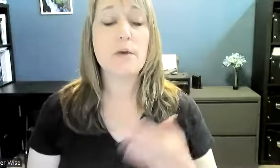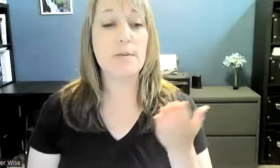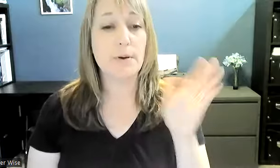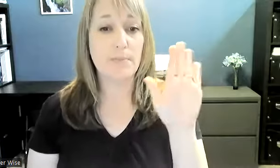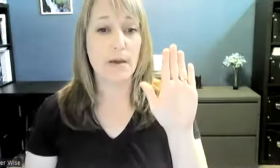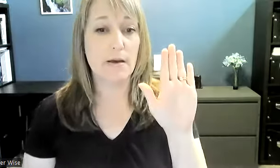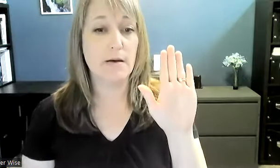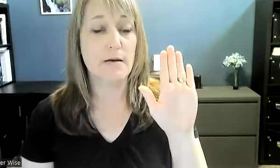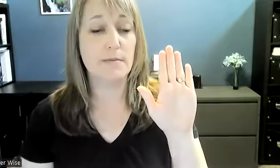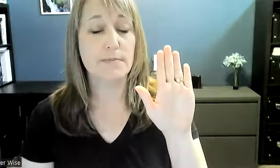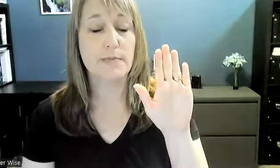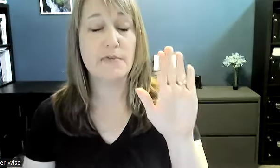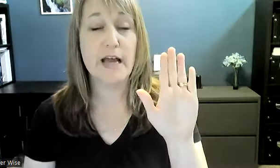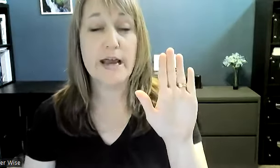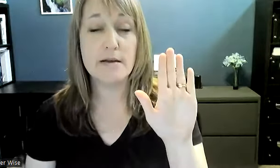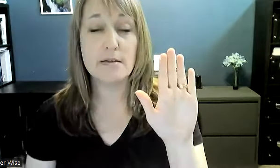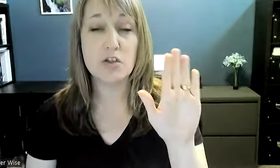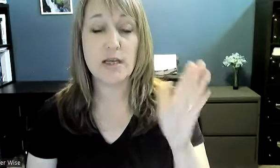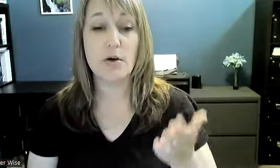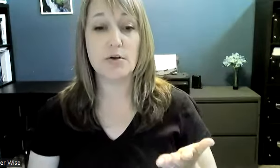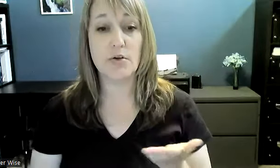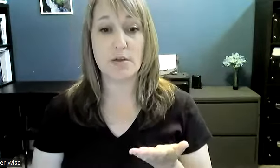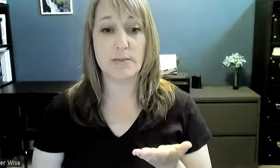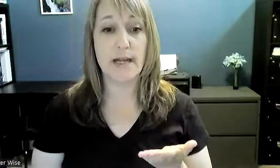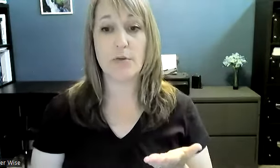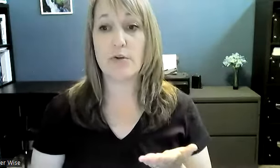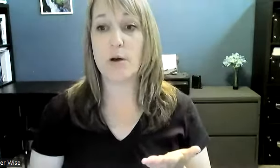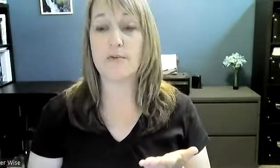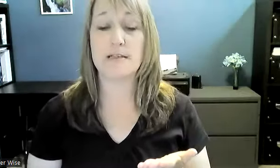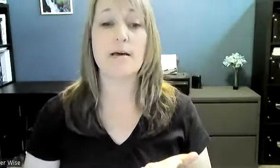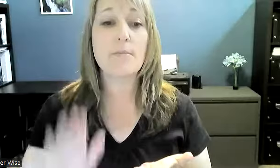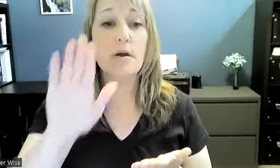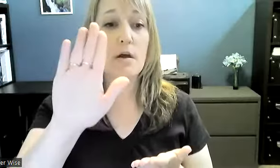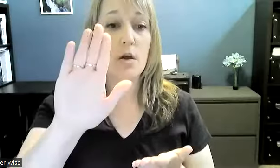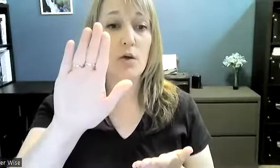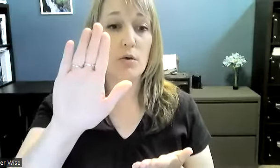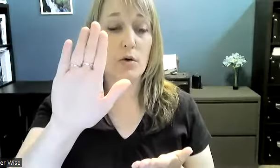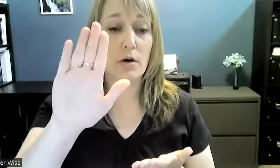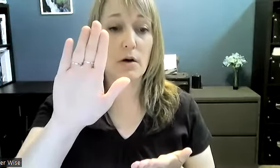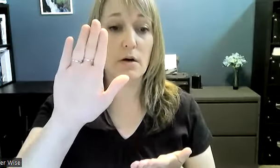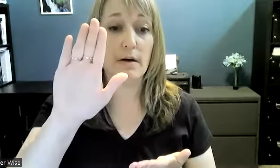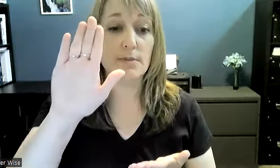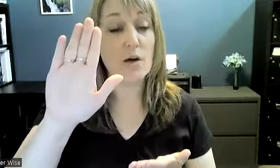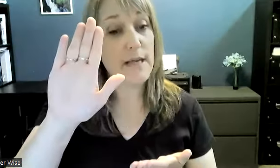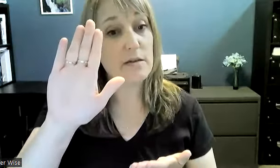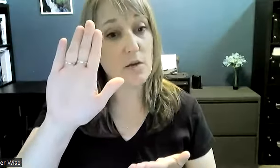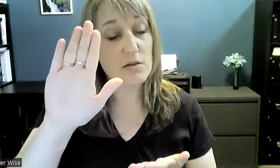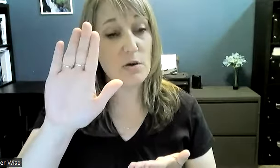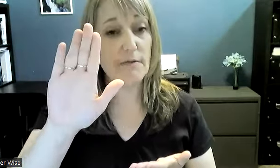Sweep. Flat hand shape on your non-dominant hand with your palm facing up. Your dominant hand is also a